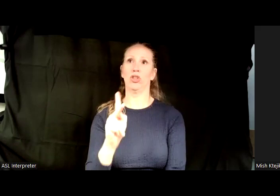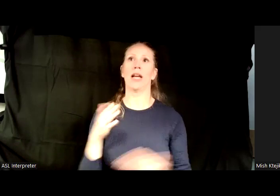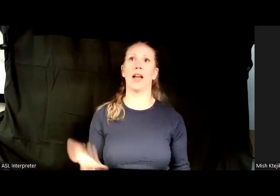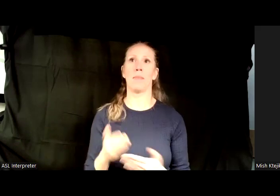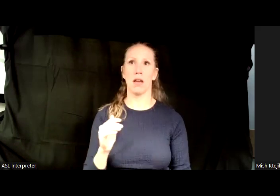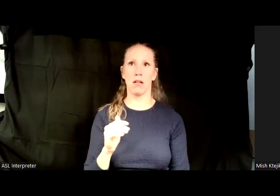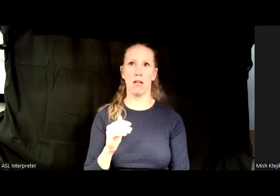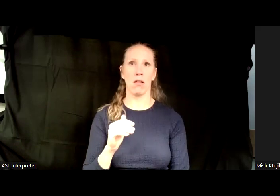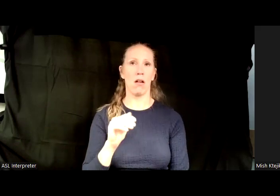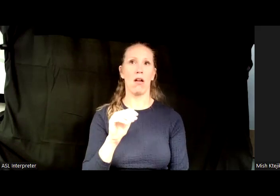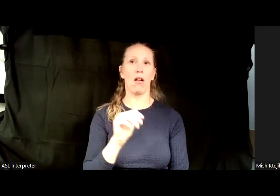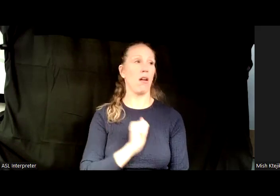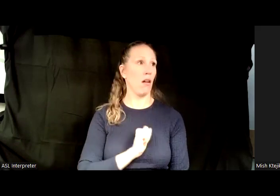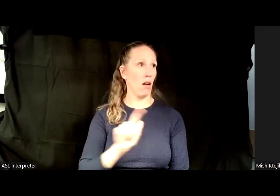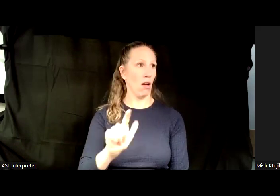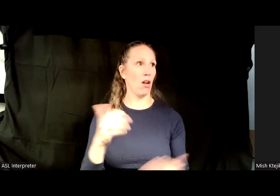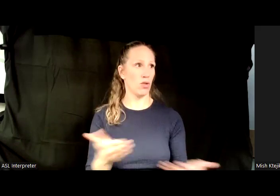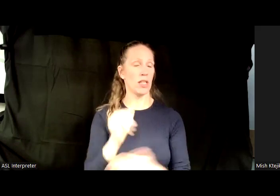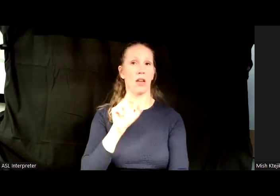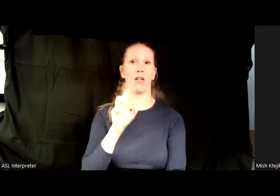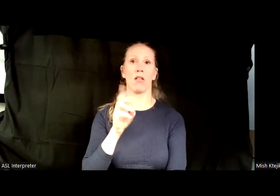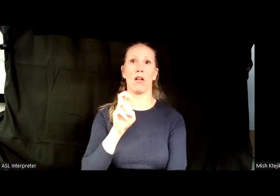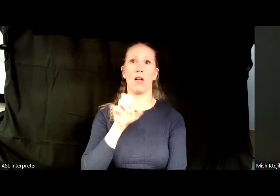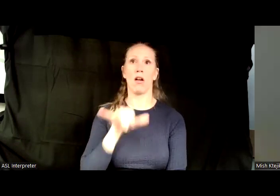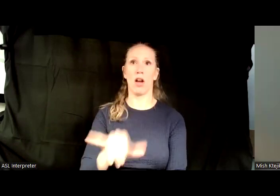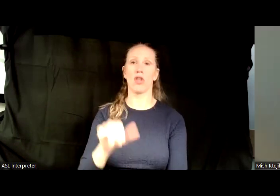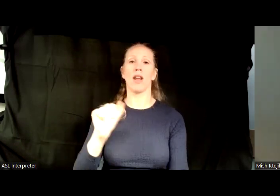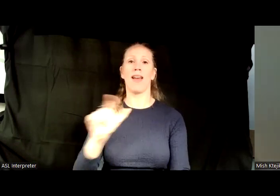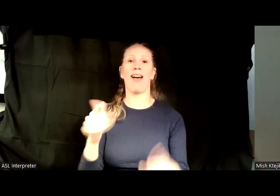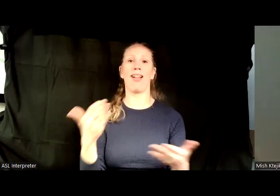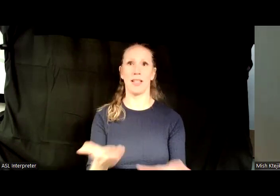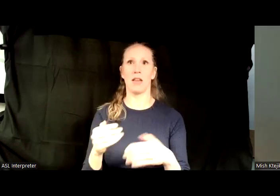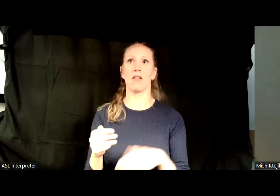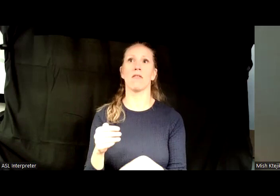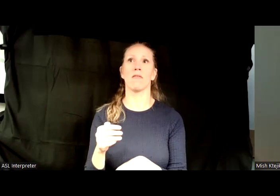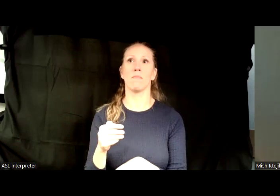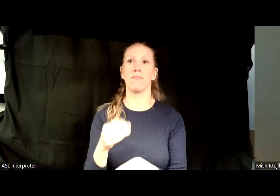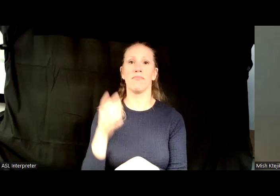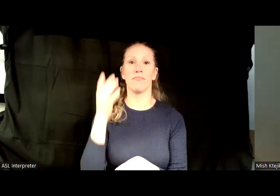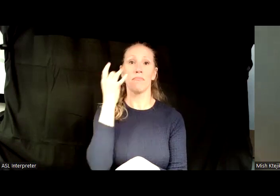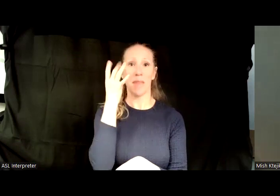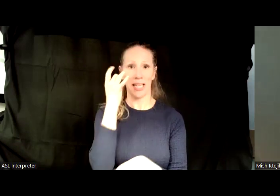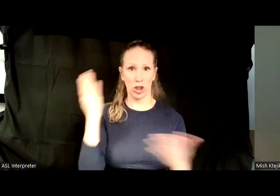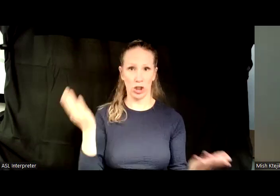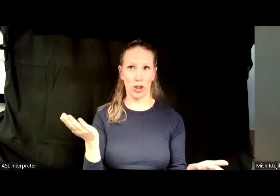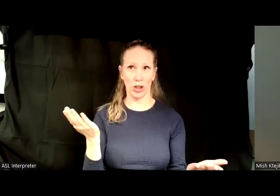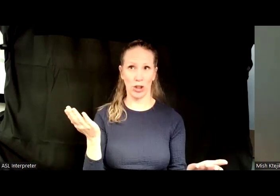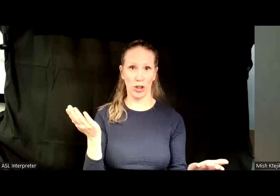here. Audrey is here. Yes. Al. Mish.